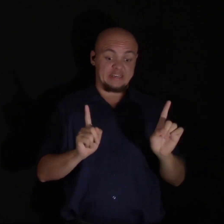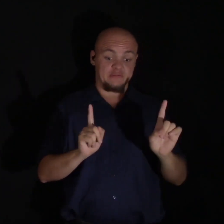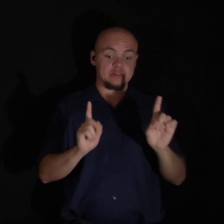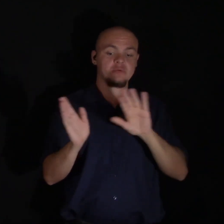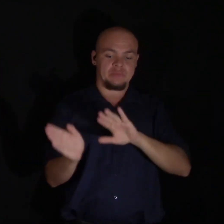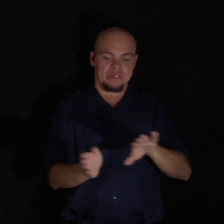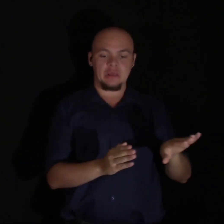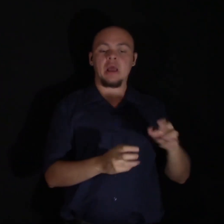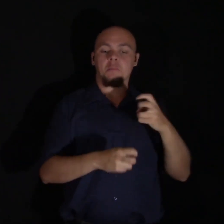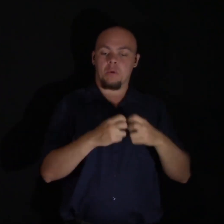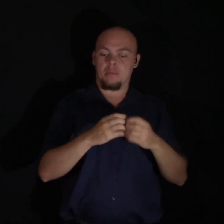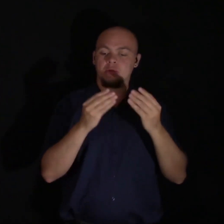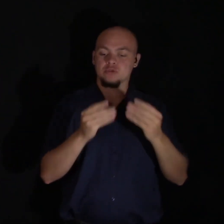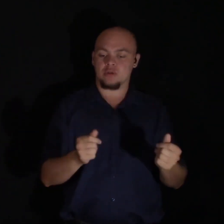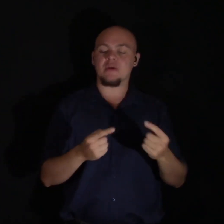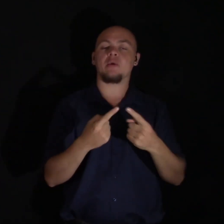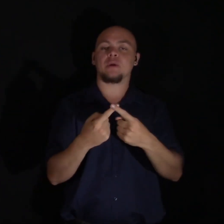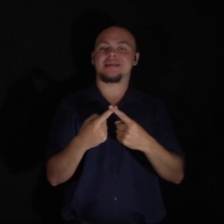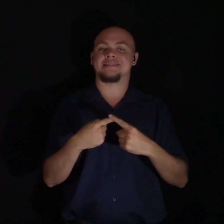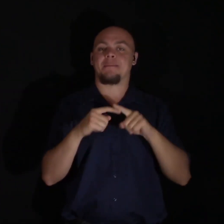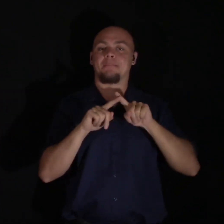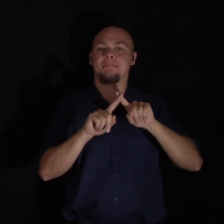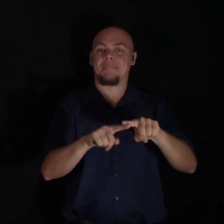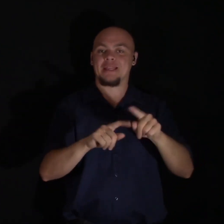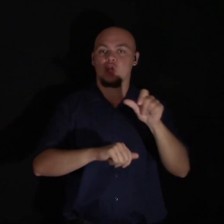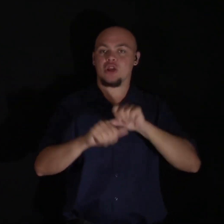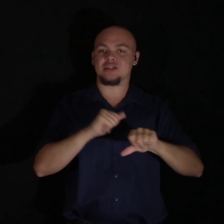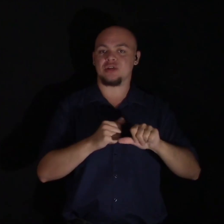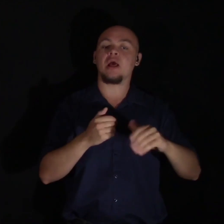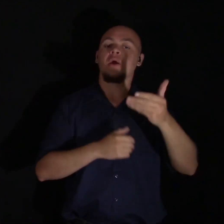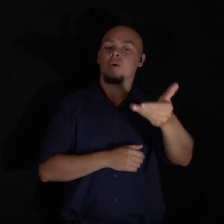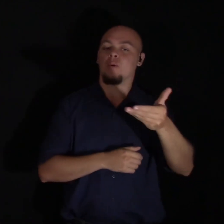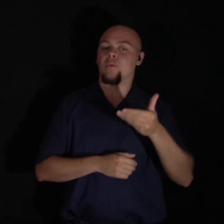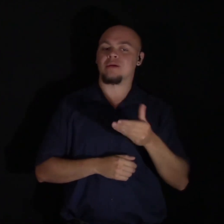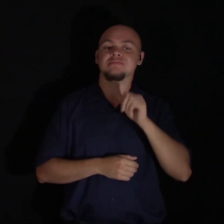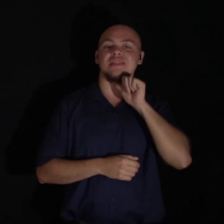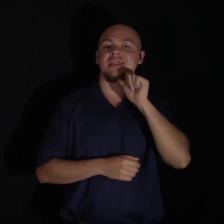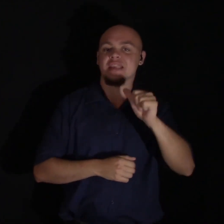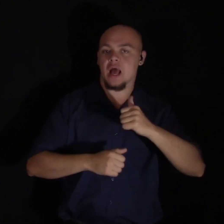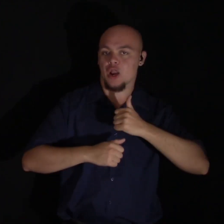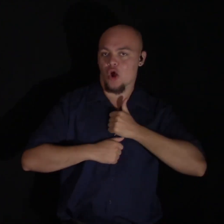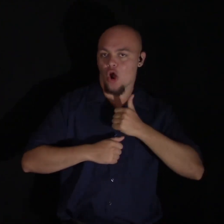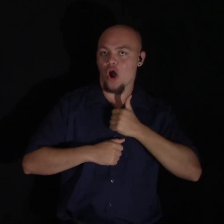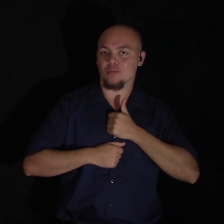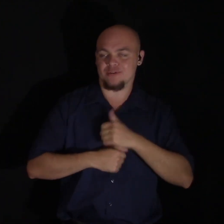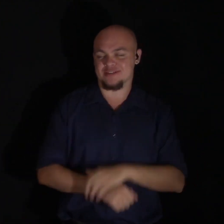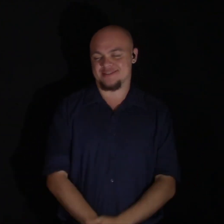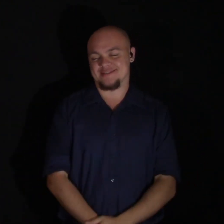our problems, and we can depend on one another. Welcome to the Unarmed Forces. Thank you.